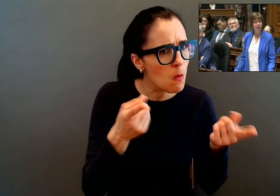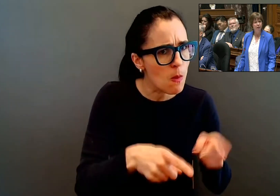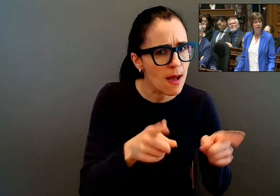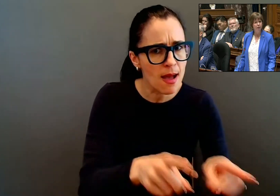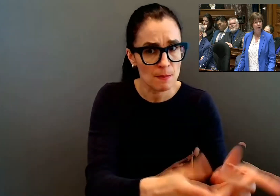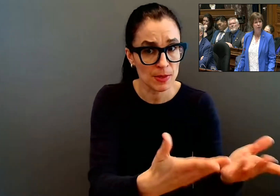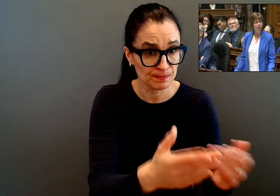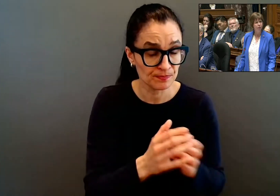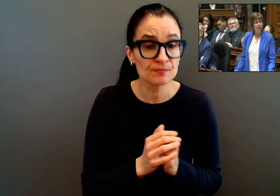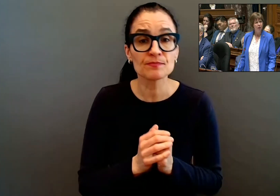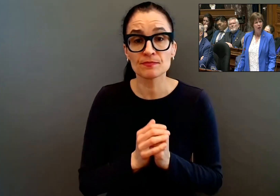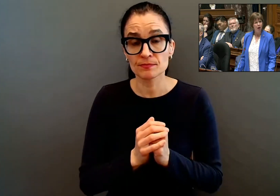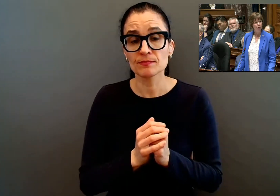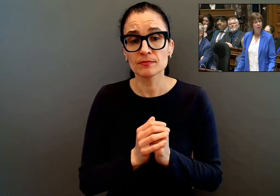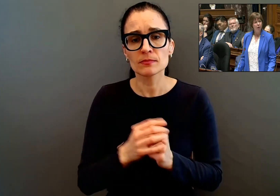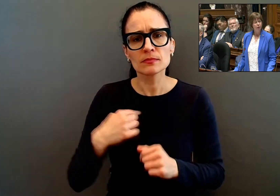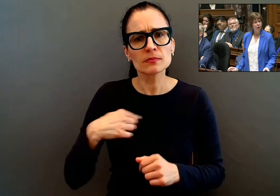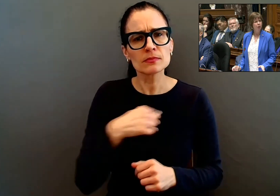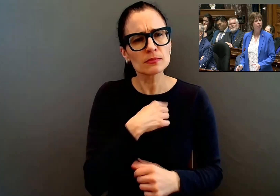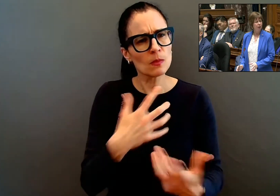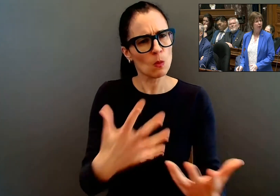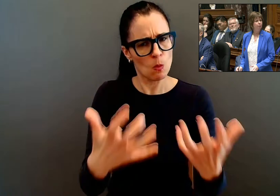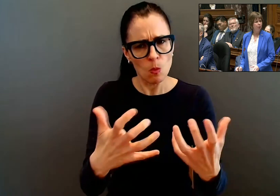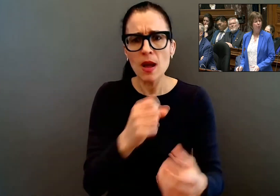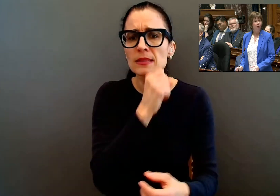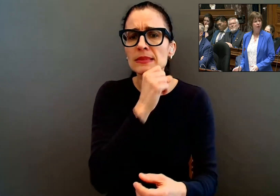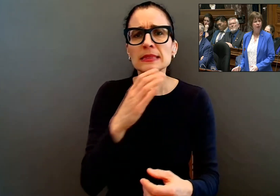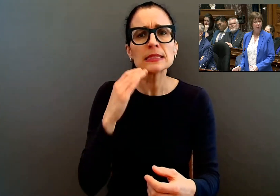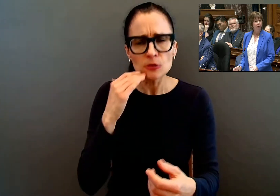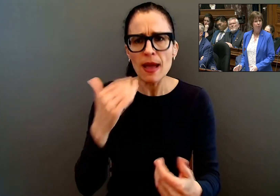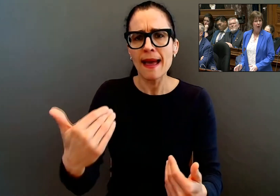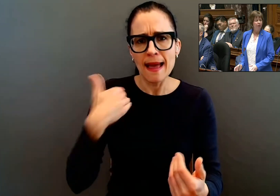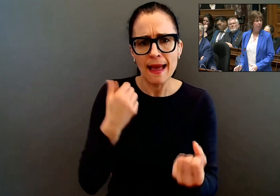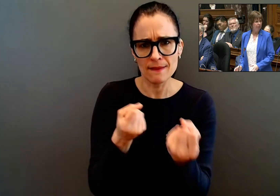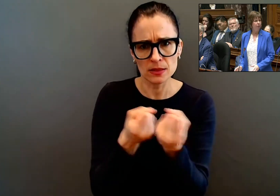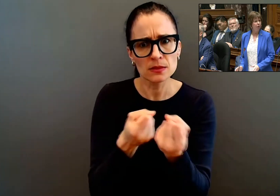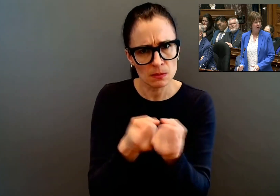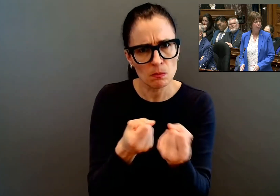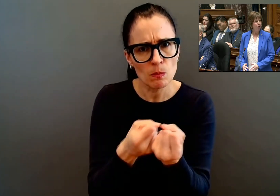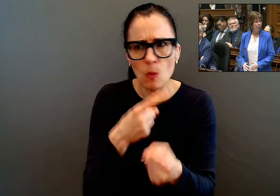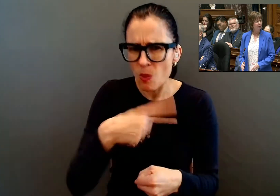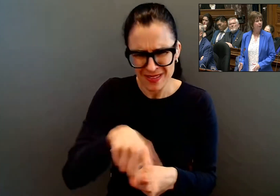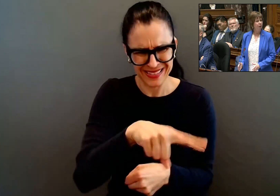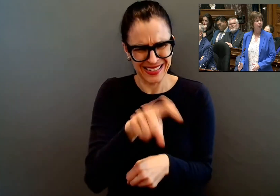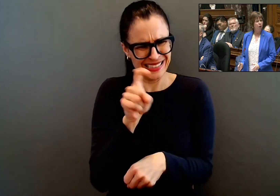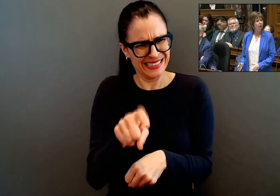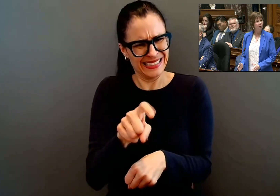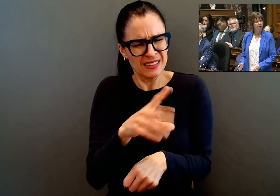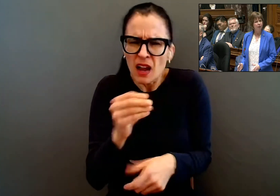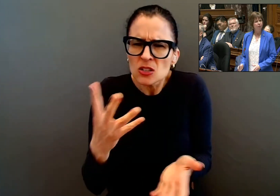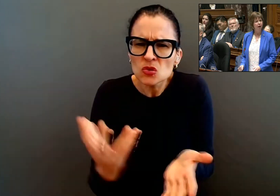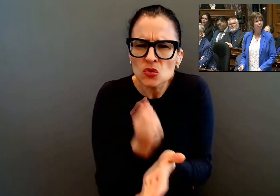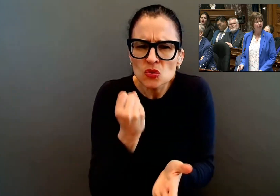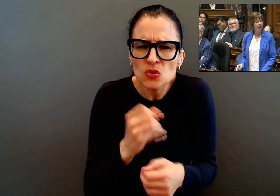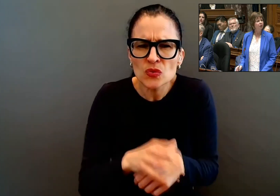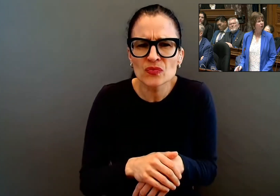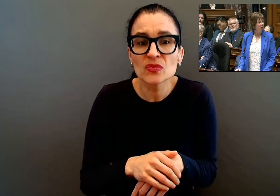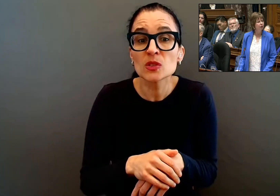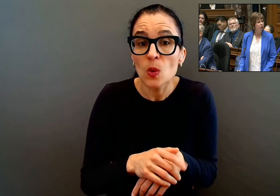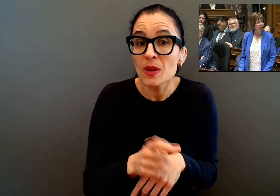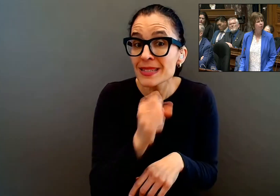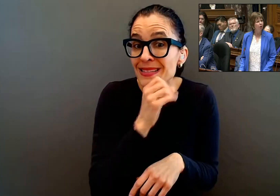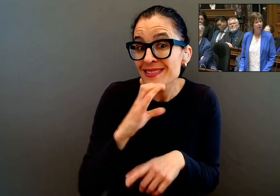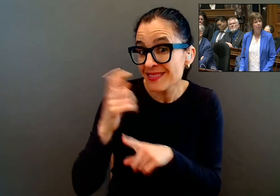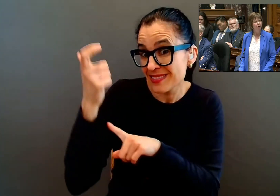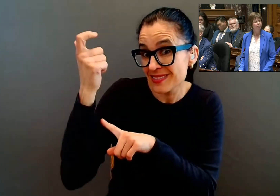they need and deserve. Seniors' income support is delivered by the federal government once somebody turns 65, but that has